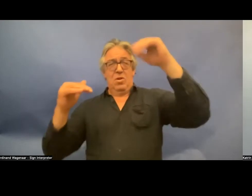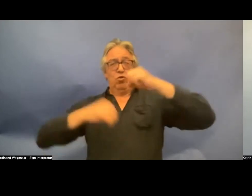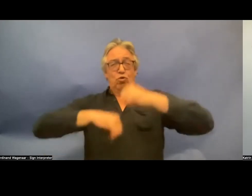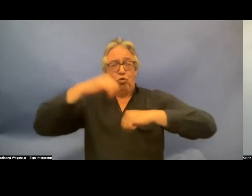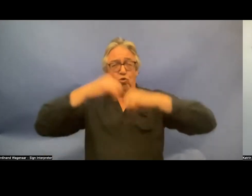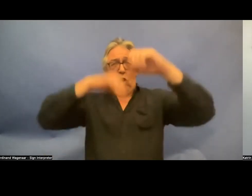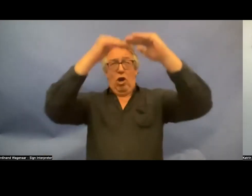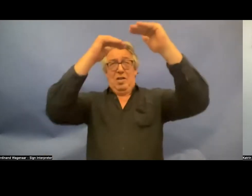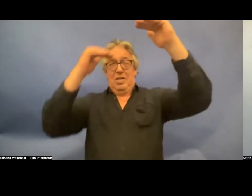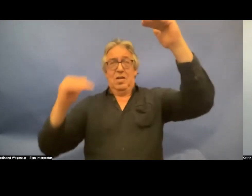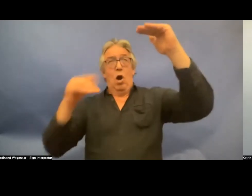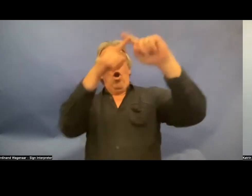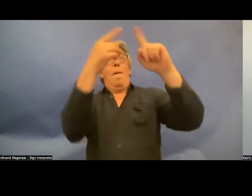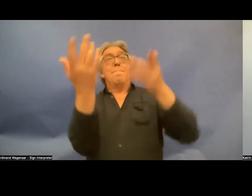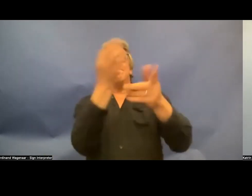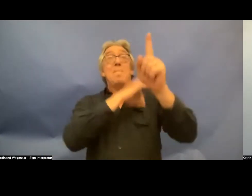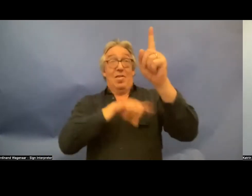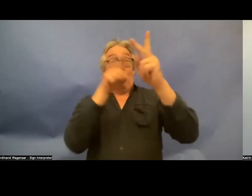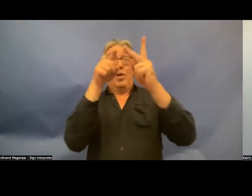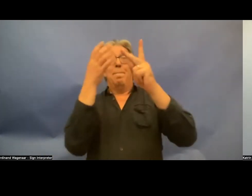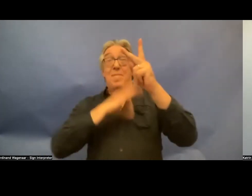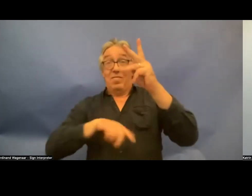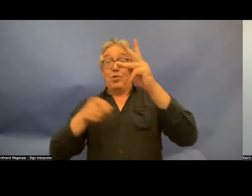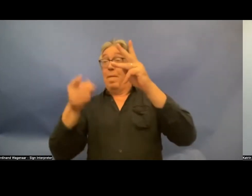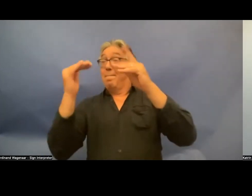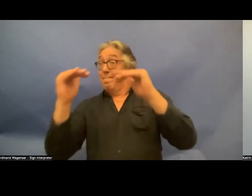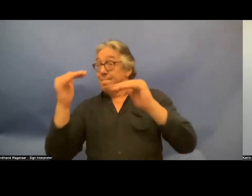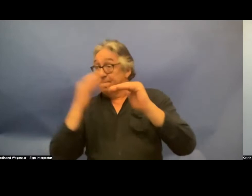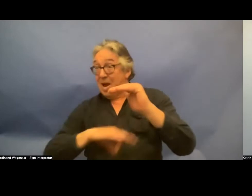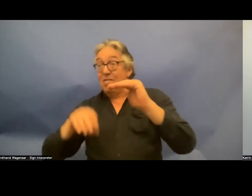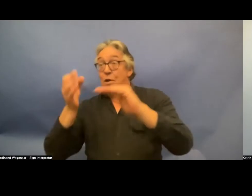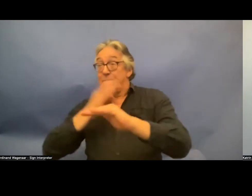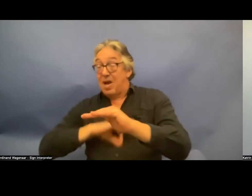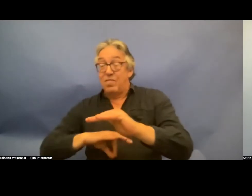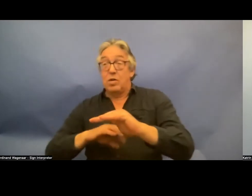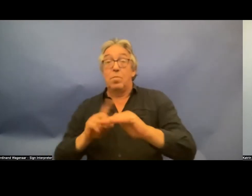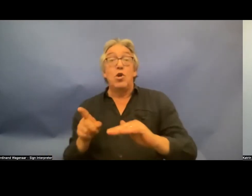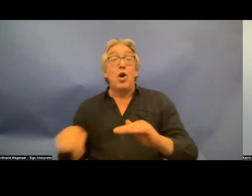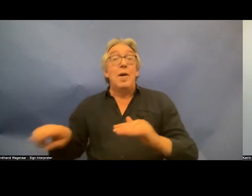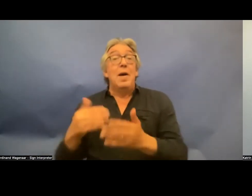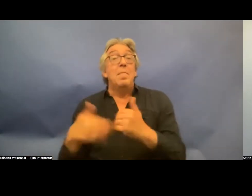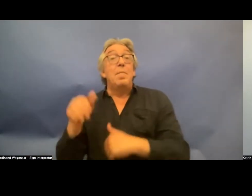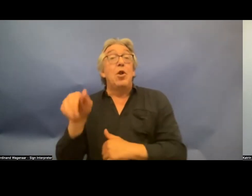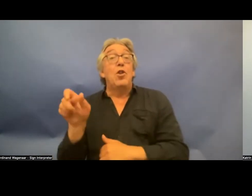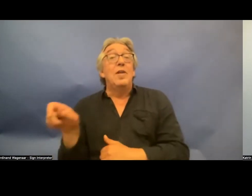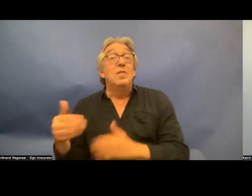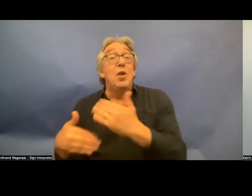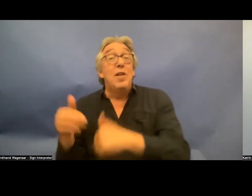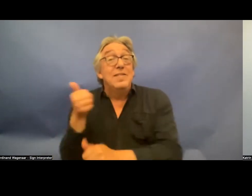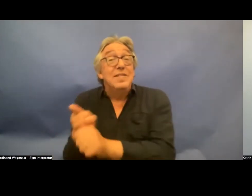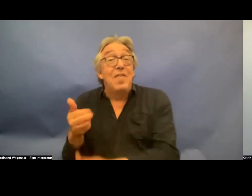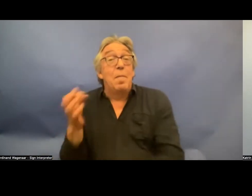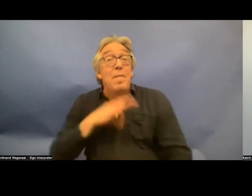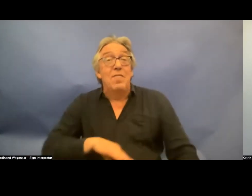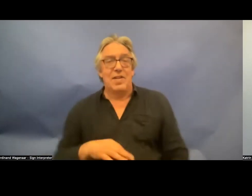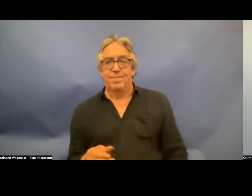excepting persons with disabilities. The issue of persons with disabilities from Ukraine is, it is